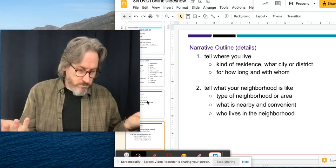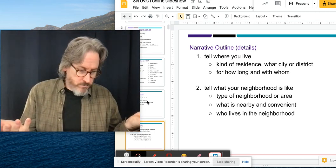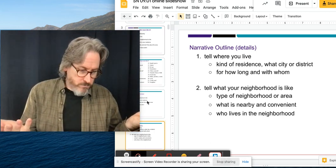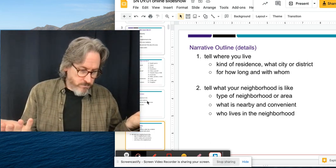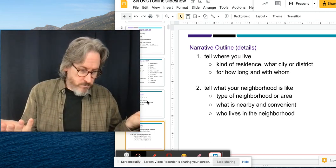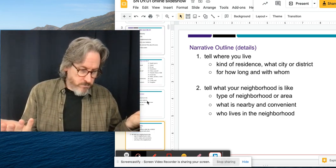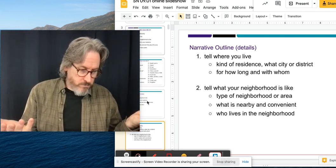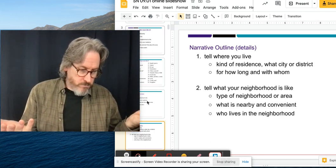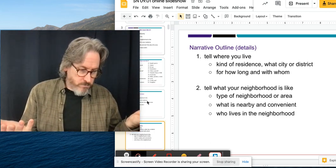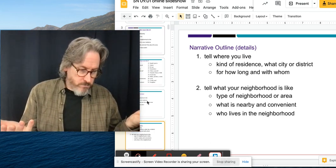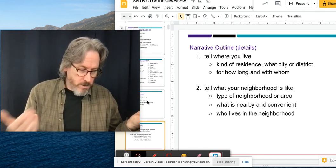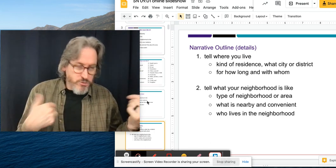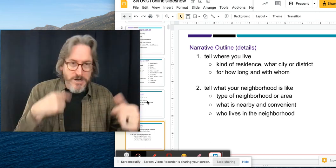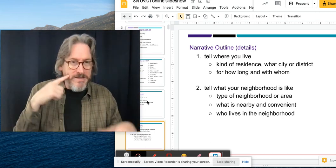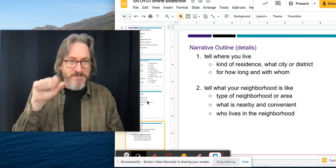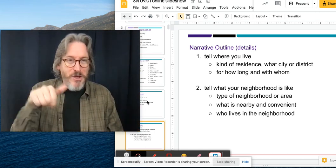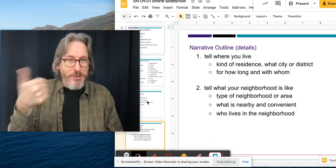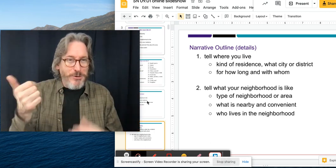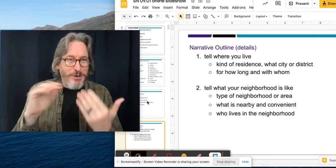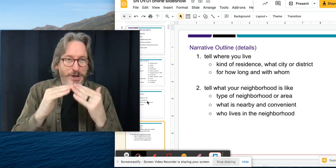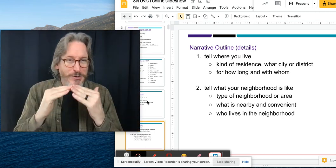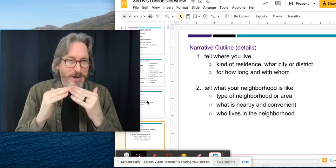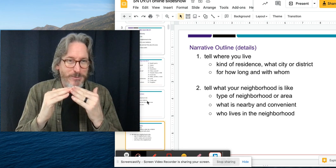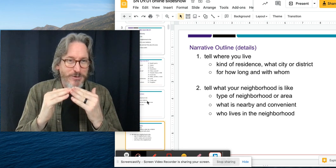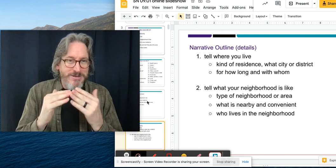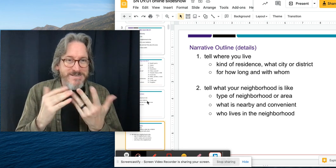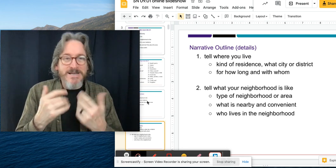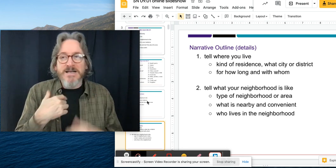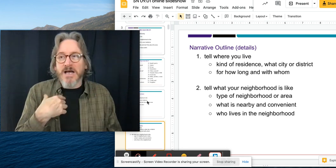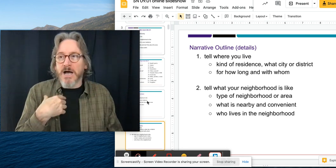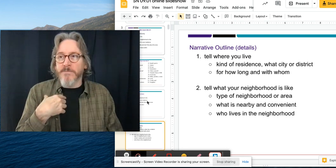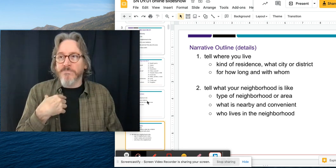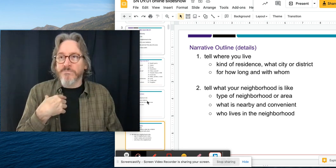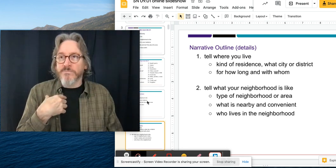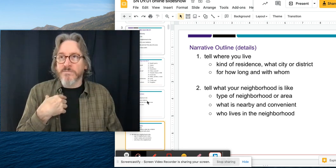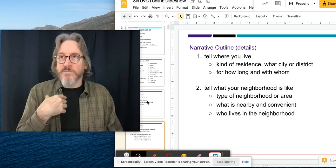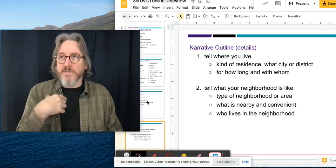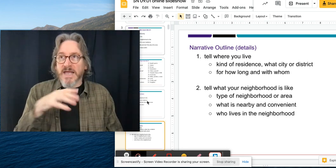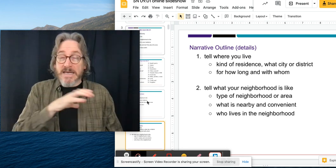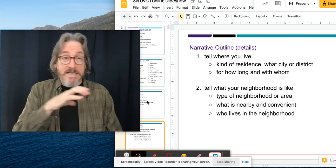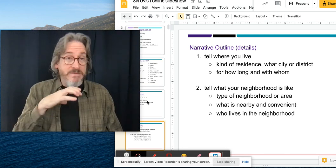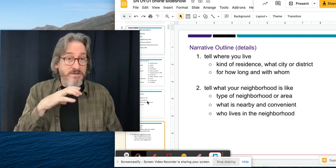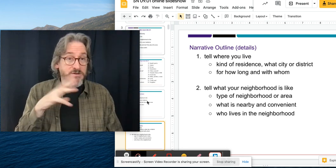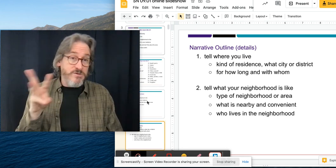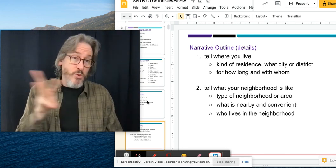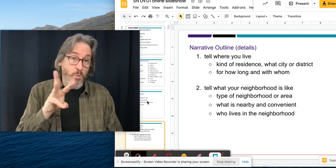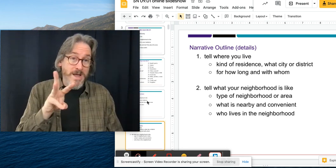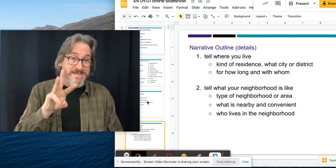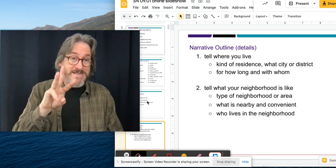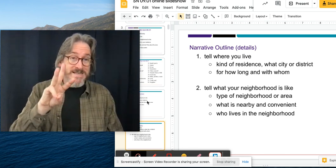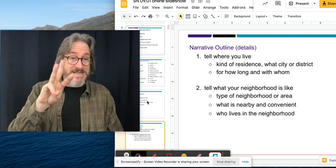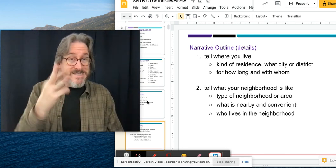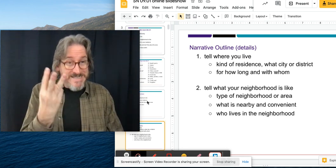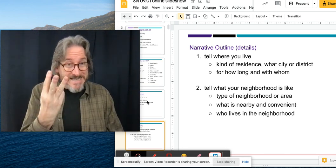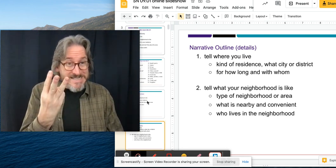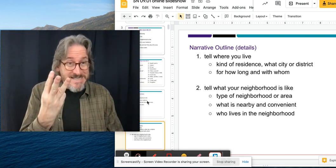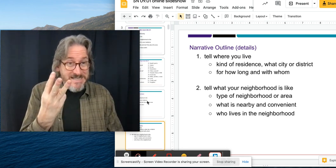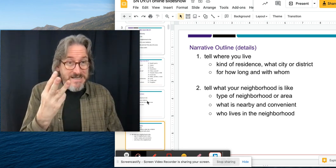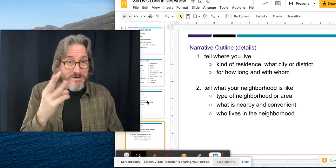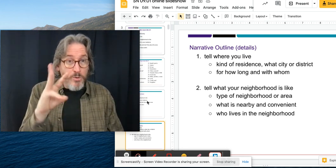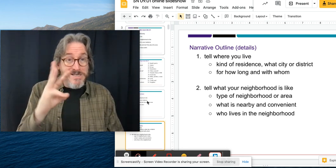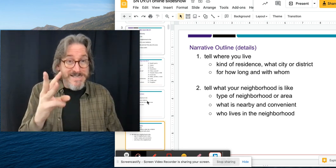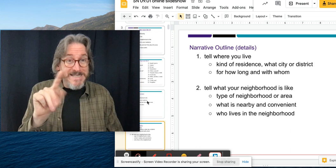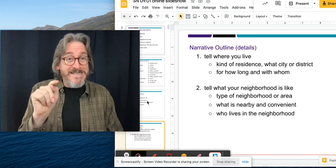I'm trying to think of other neighborhoods. In Cleveland, there's the West